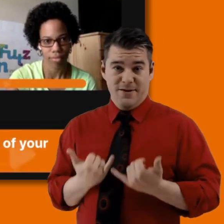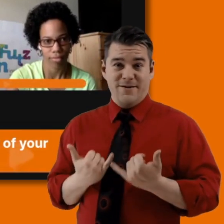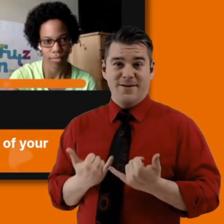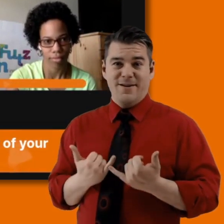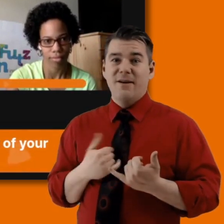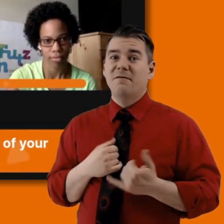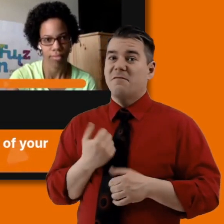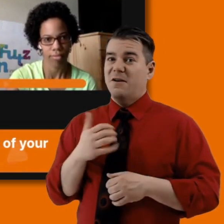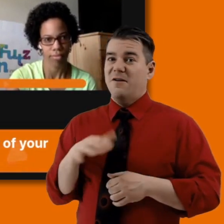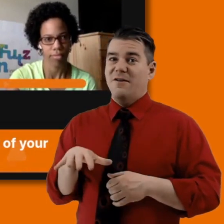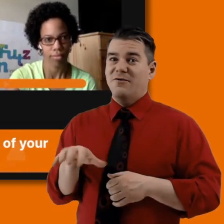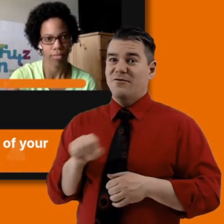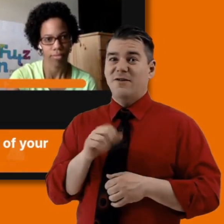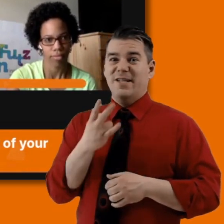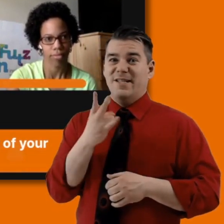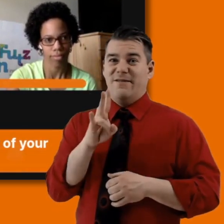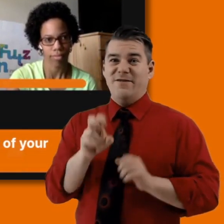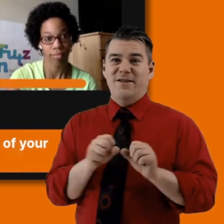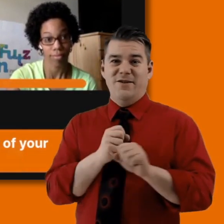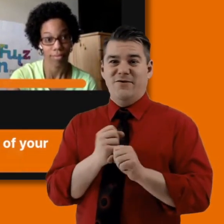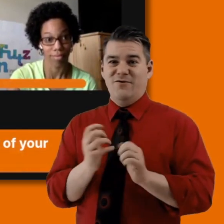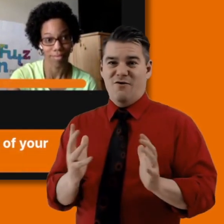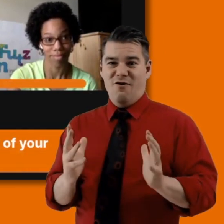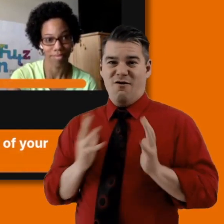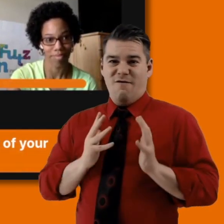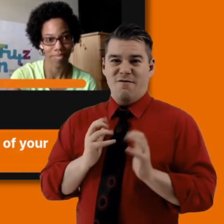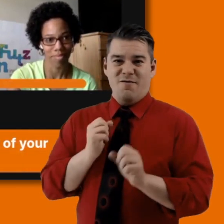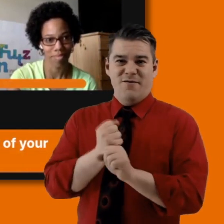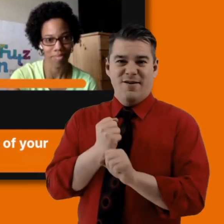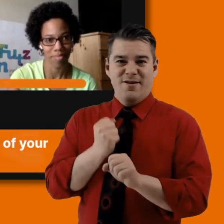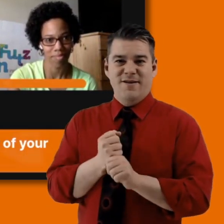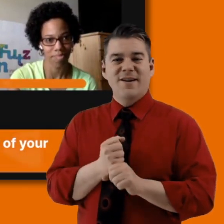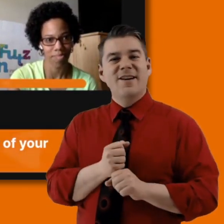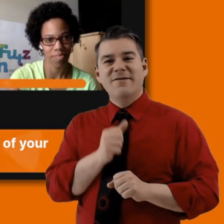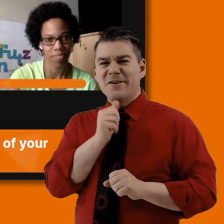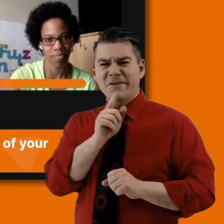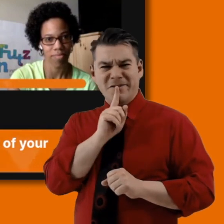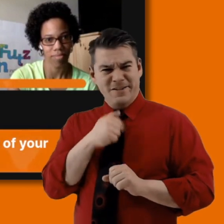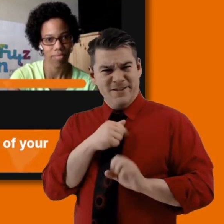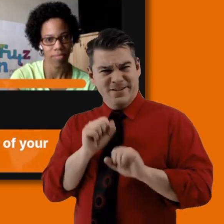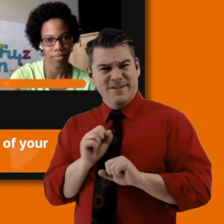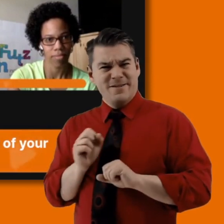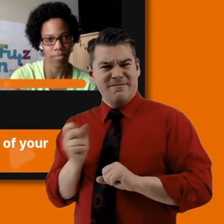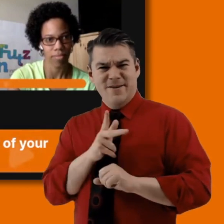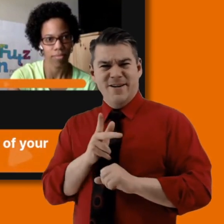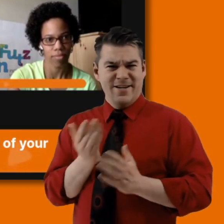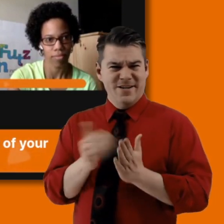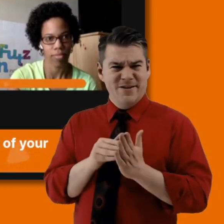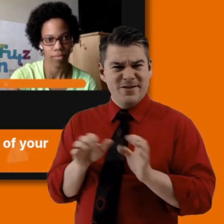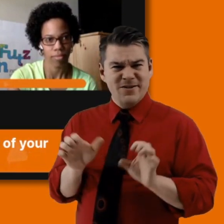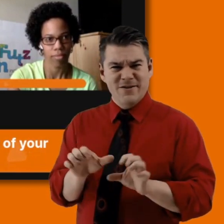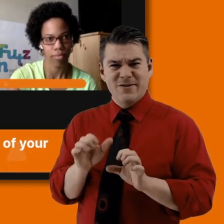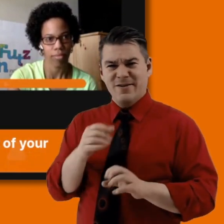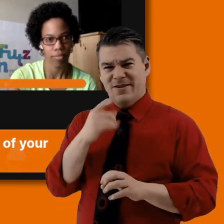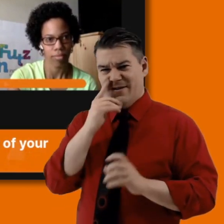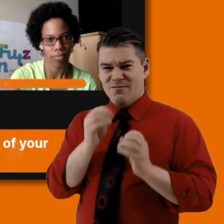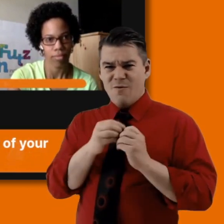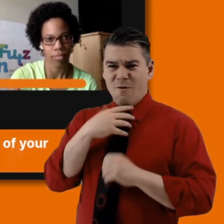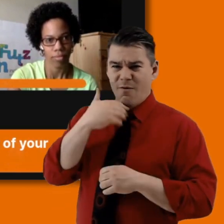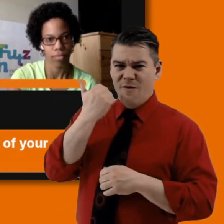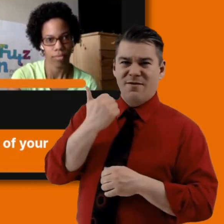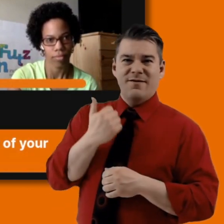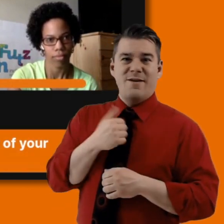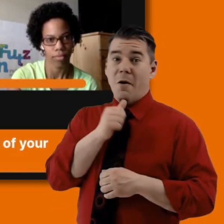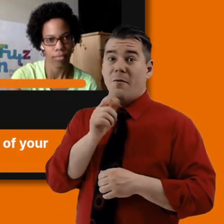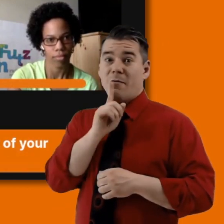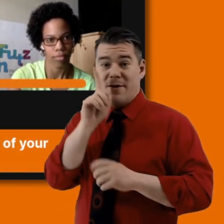take 17 years off from working. So I wasn't really sure. I knew that eventually I'd go back to doing something as the kids got older. I don't think I